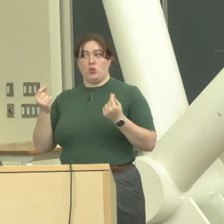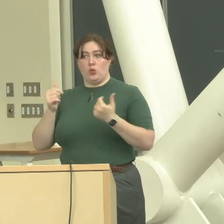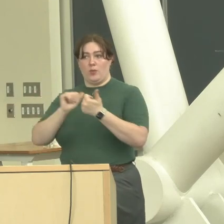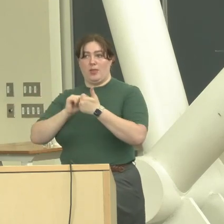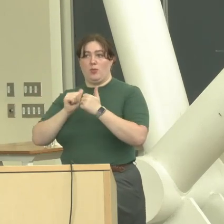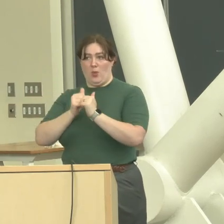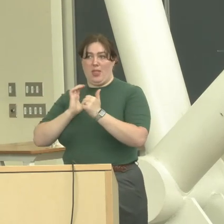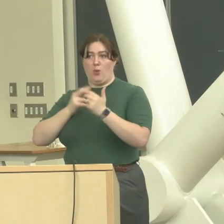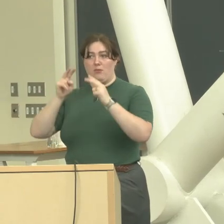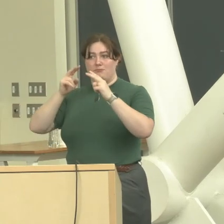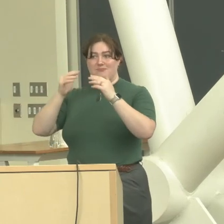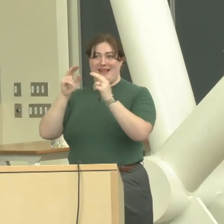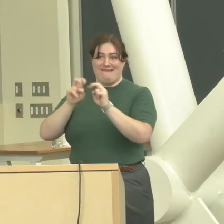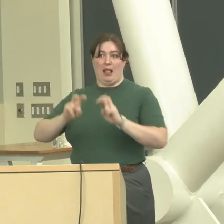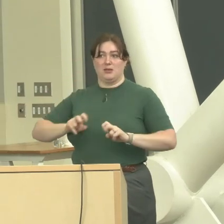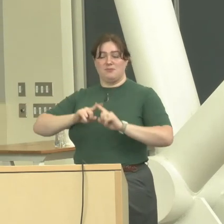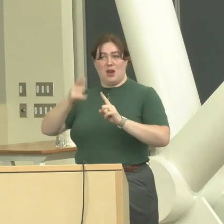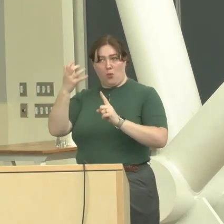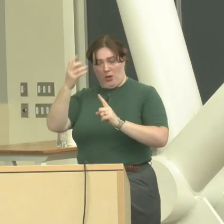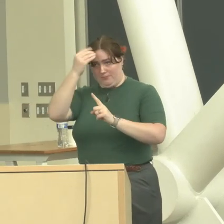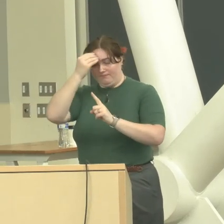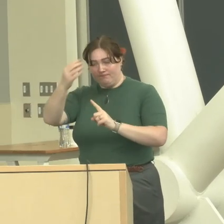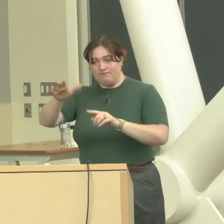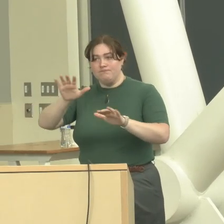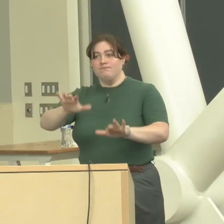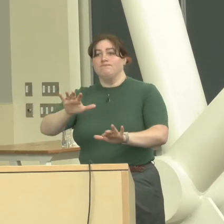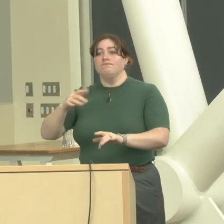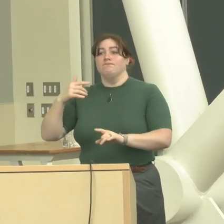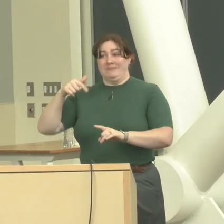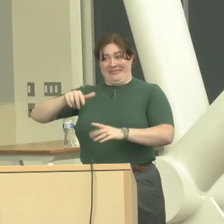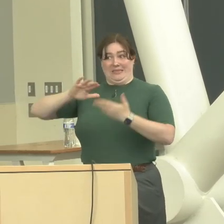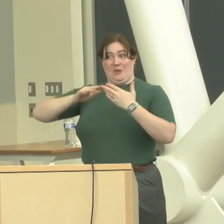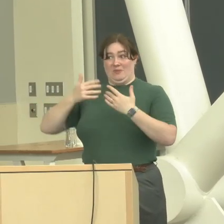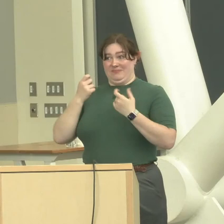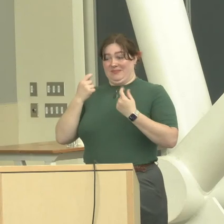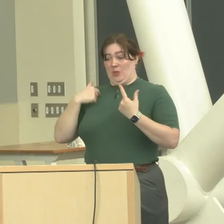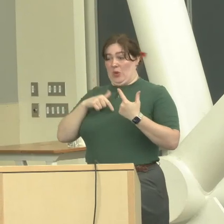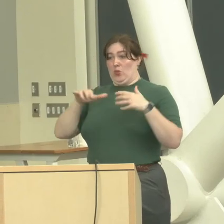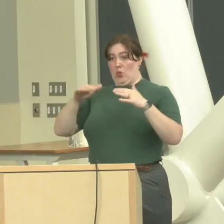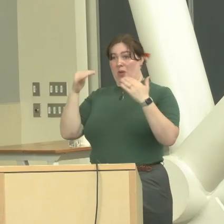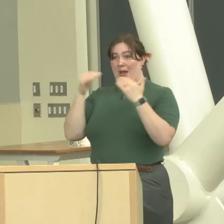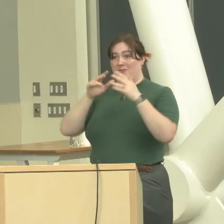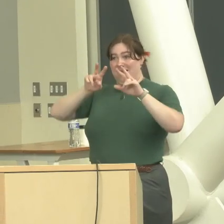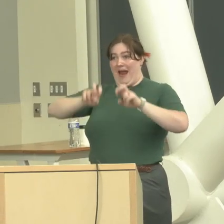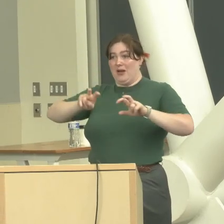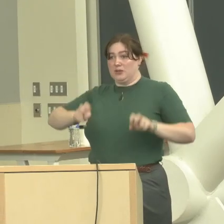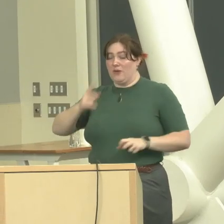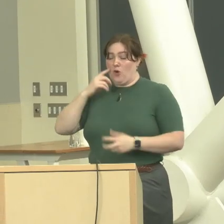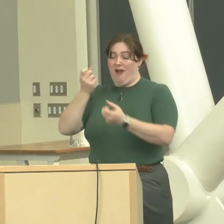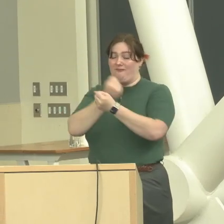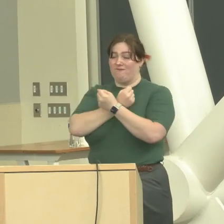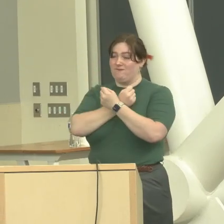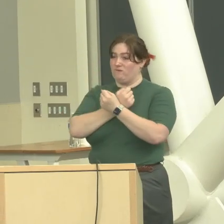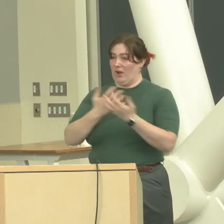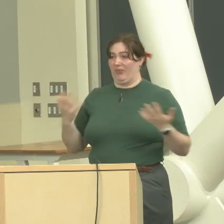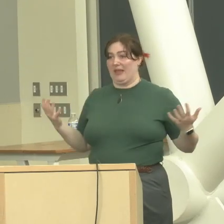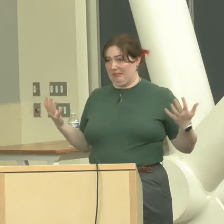analysis. But again, I just wanted to reassure this community that we do equity analysis on everything that we do. And